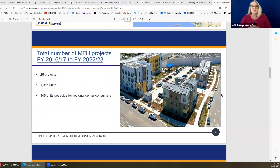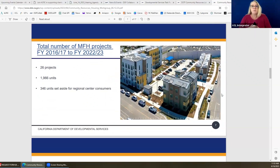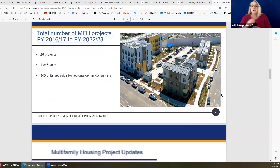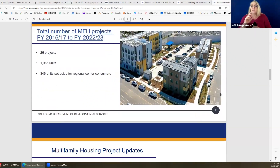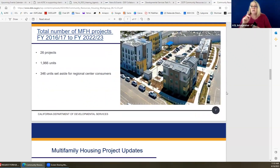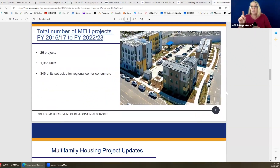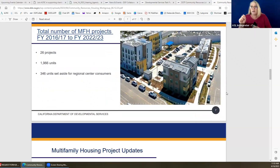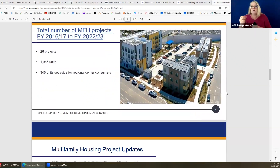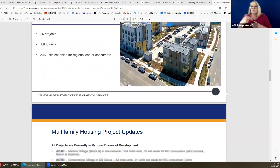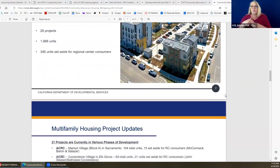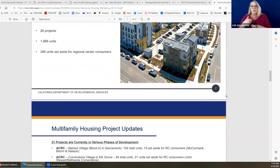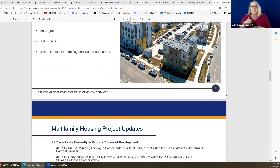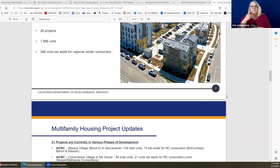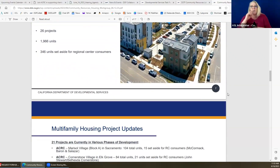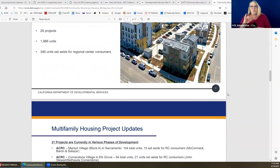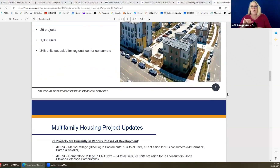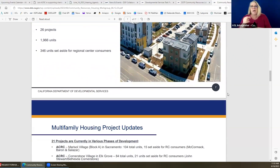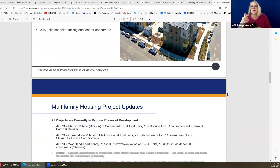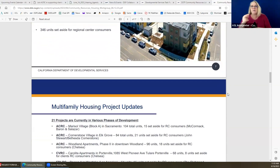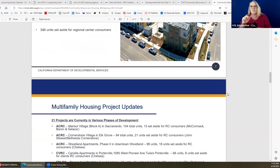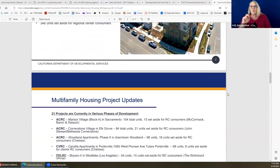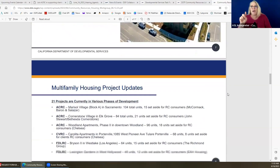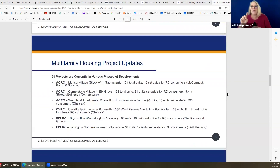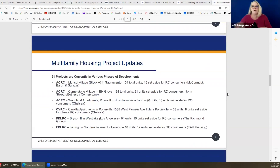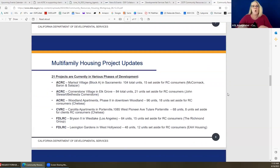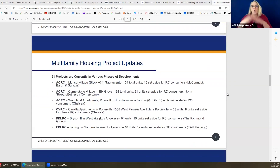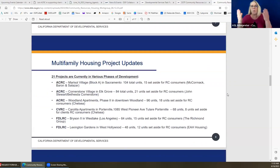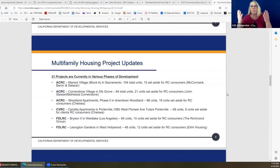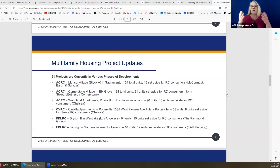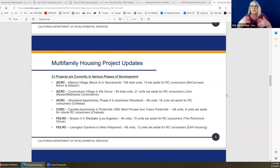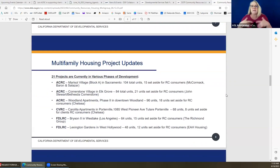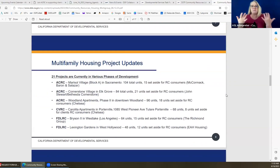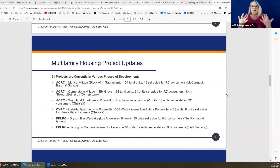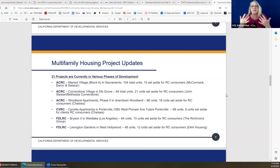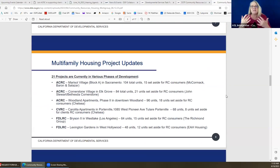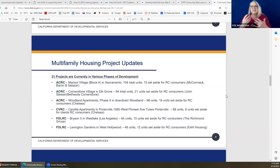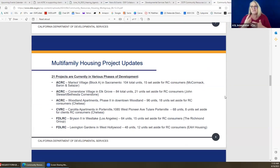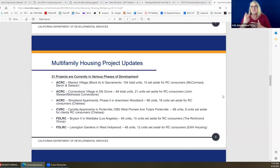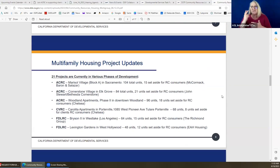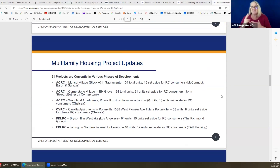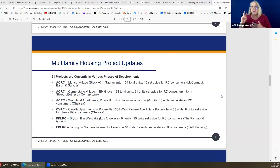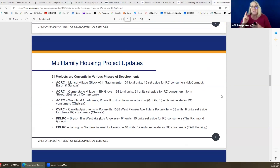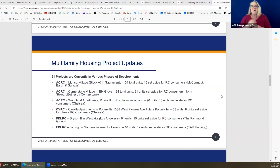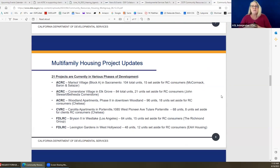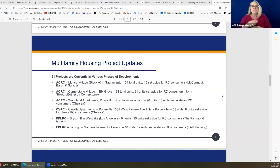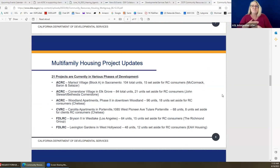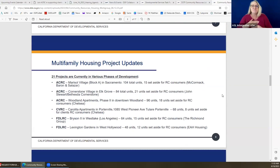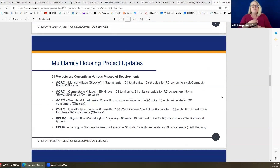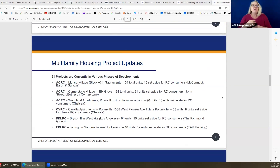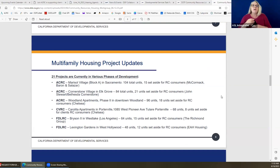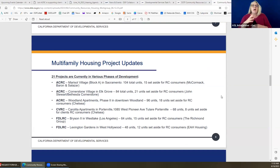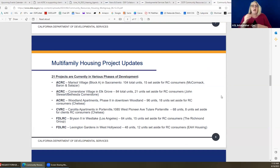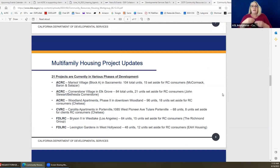me at the grand opening a couple weeks ago, and that was very enjoyable. They go into the projects that are currently